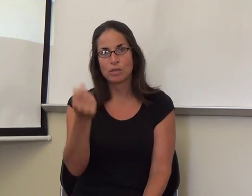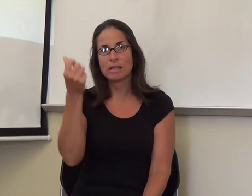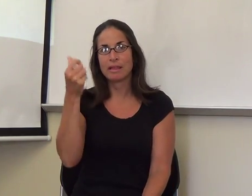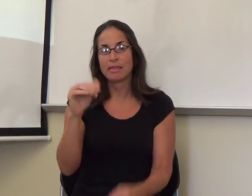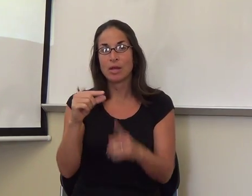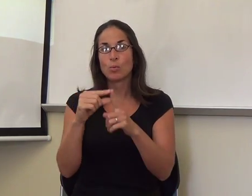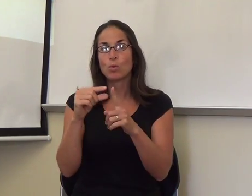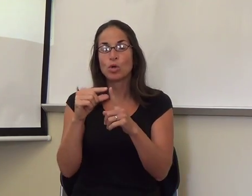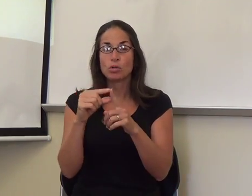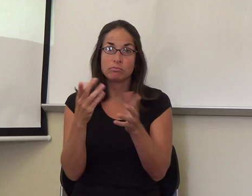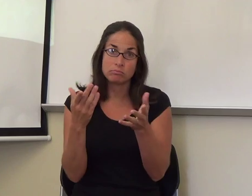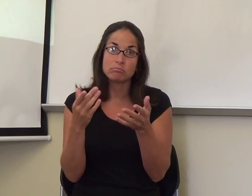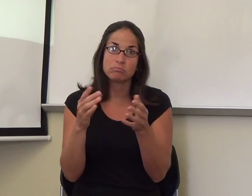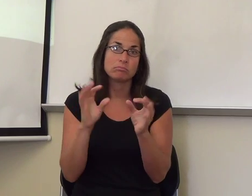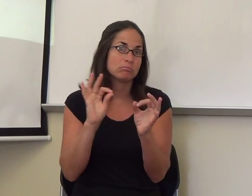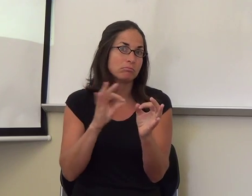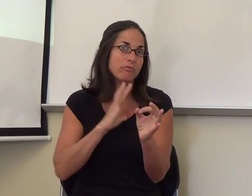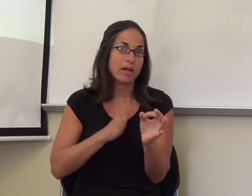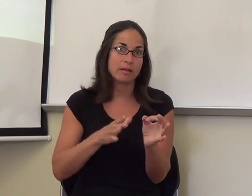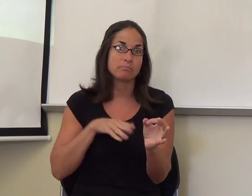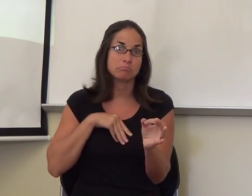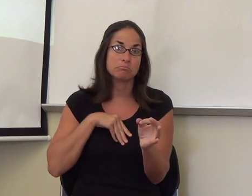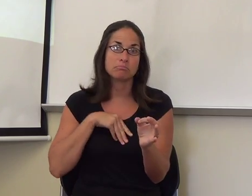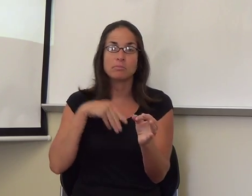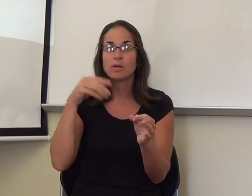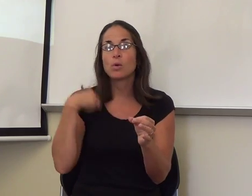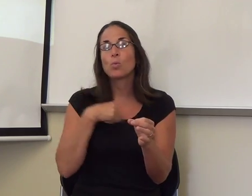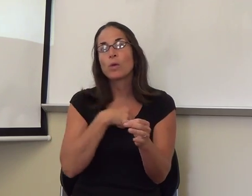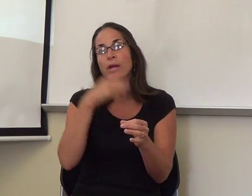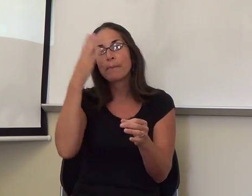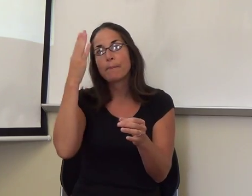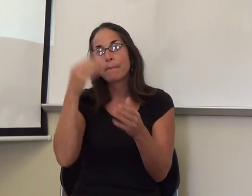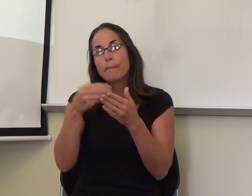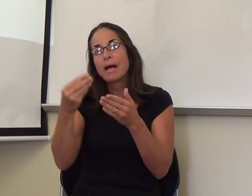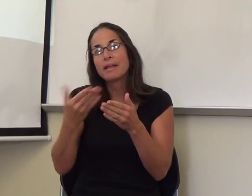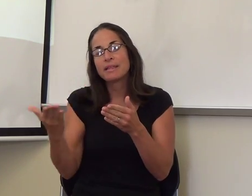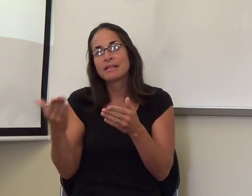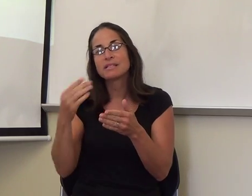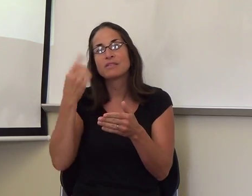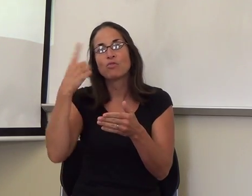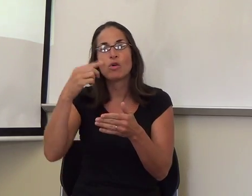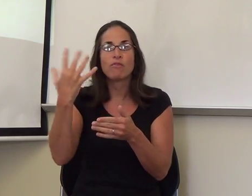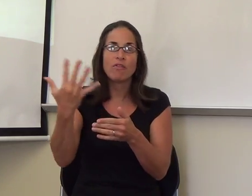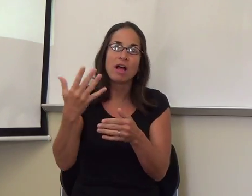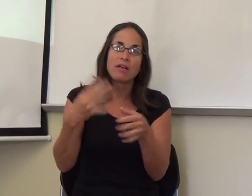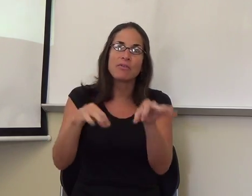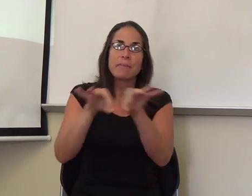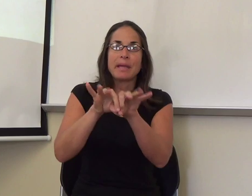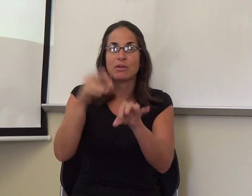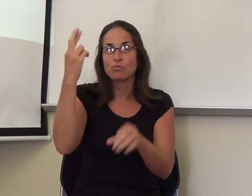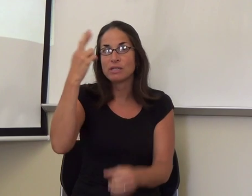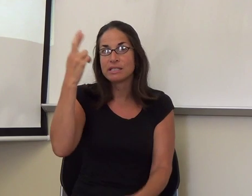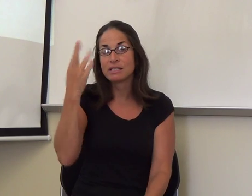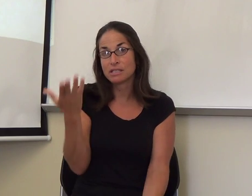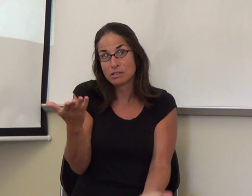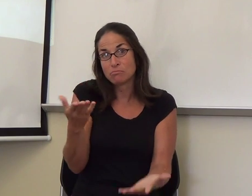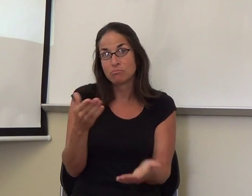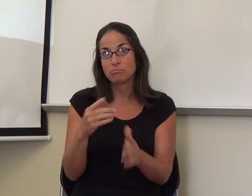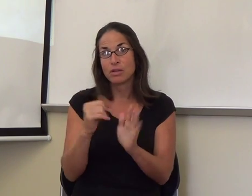We buy things for 5 main reasons. So we don't have to work the why and Yeah, yeah, good. You